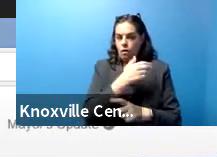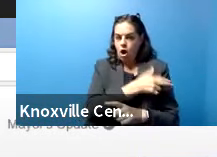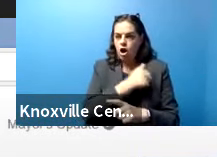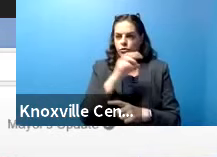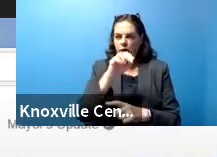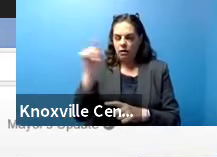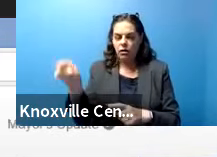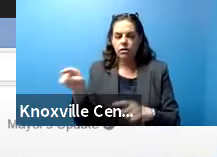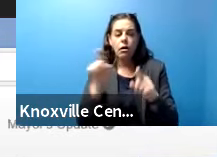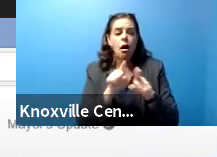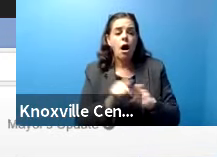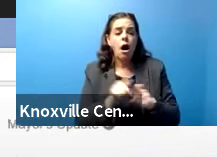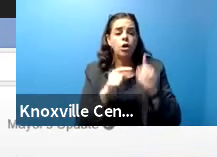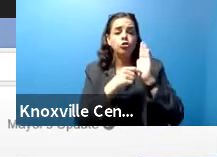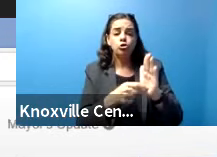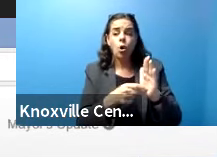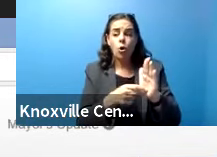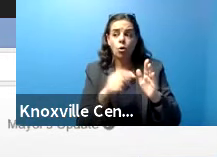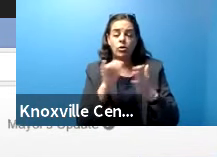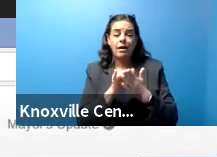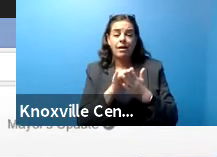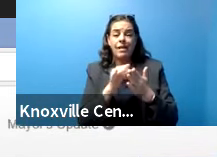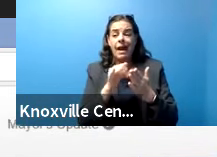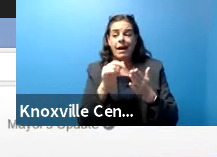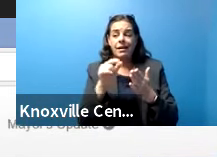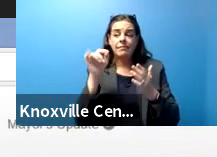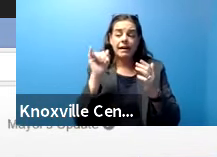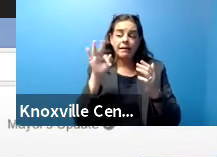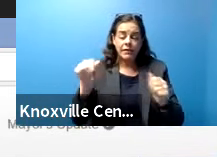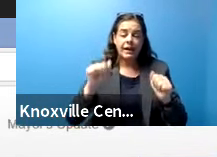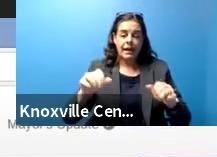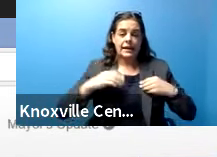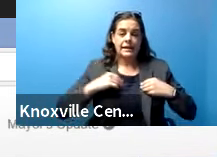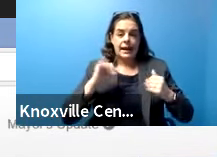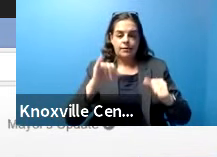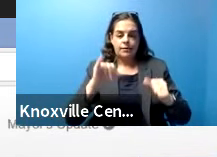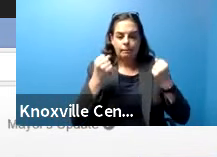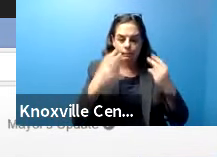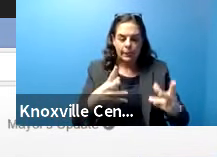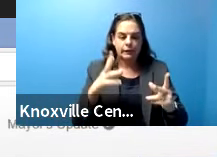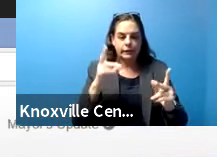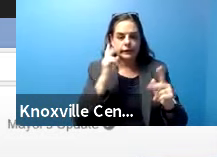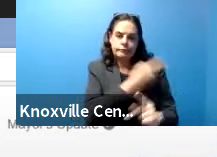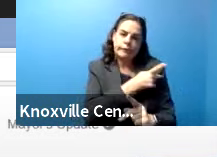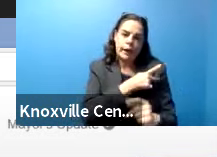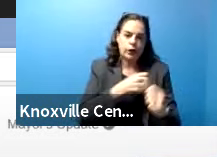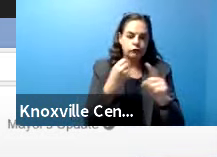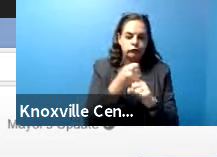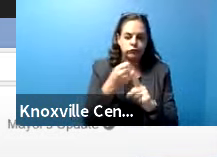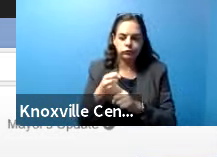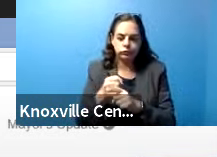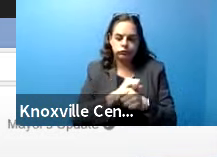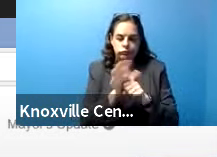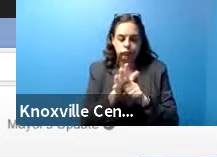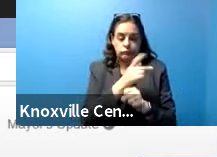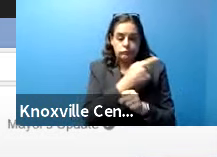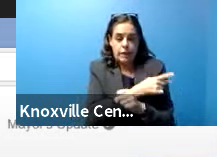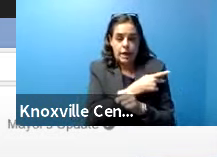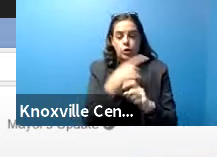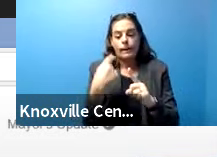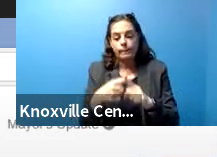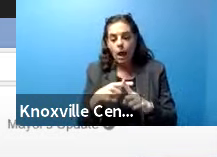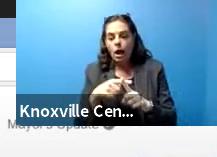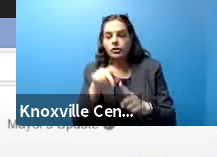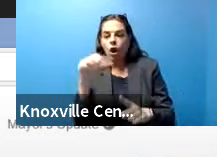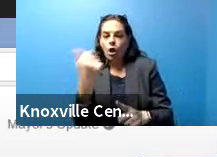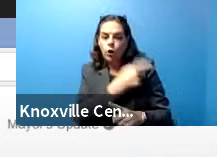capacity for these categories, as well as the COVID positive patients and the